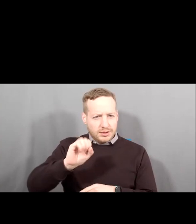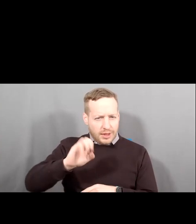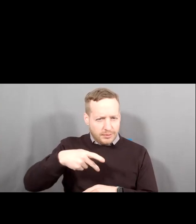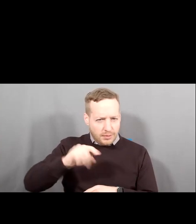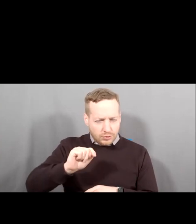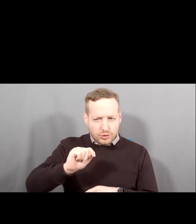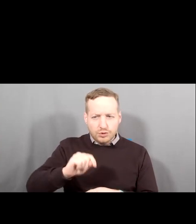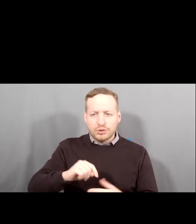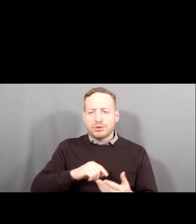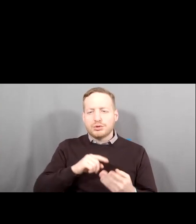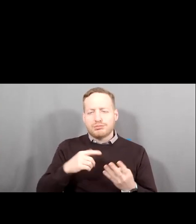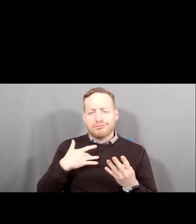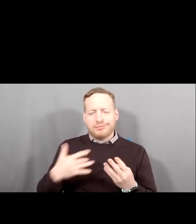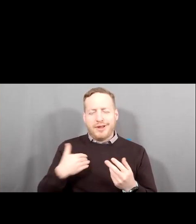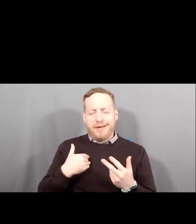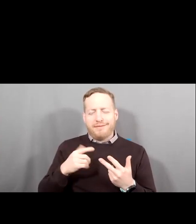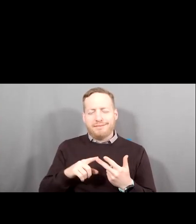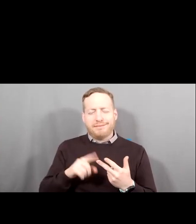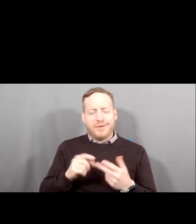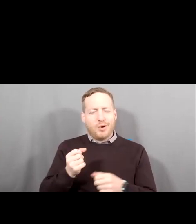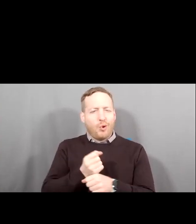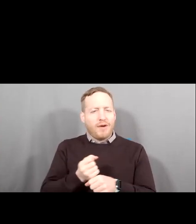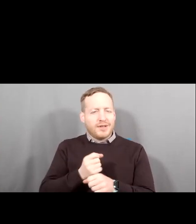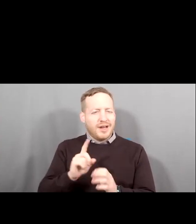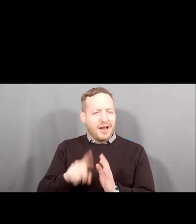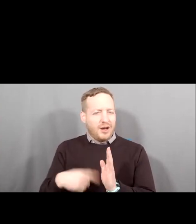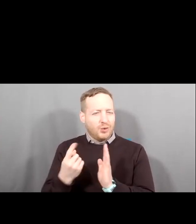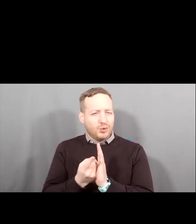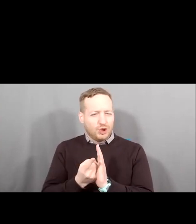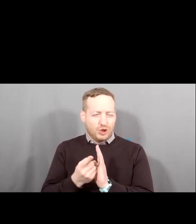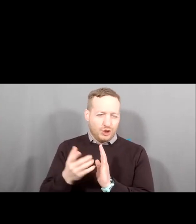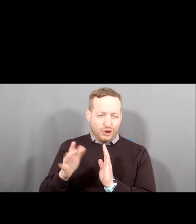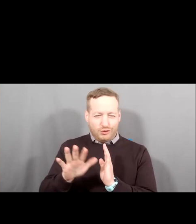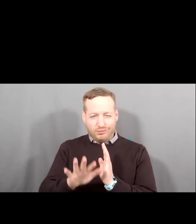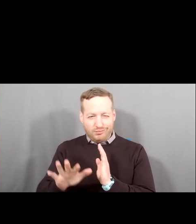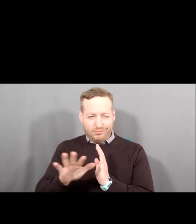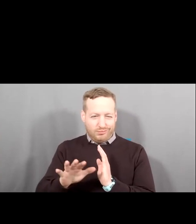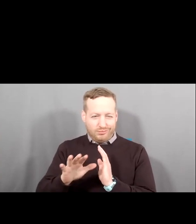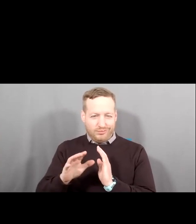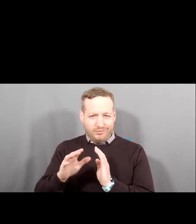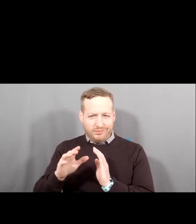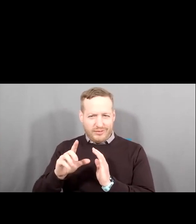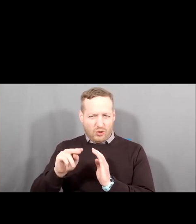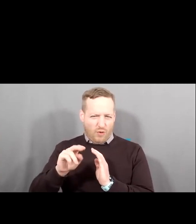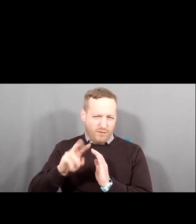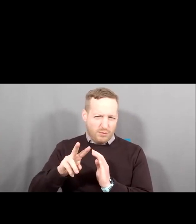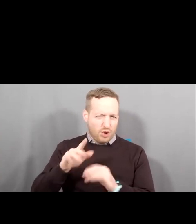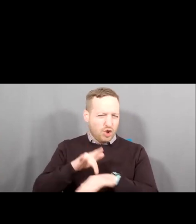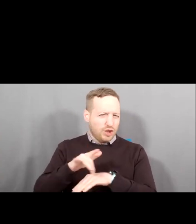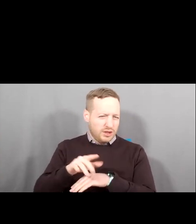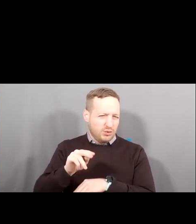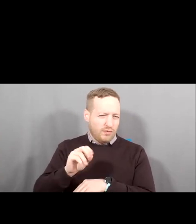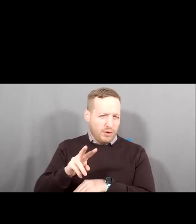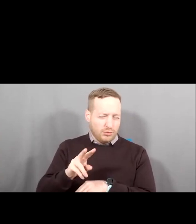Deaf Awareness Month in September, and we have the coffee hour